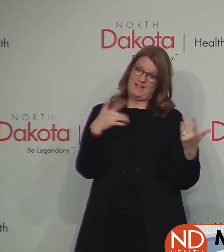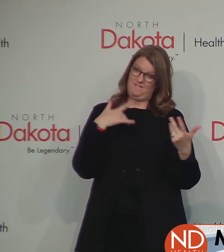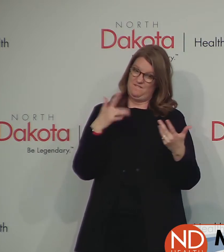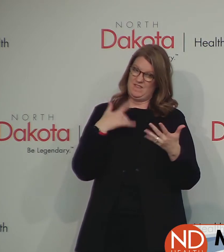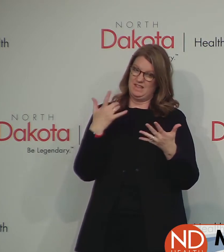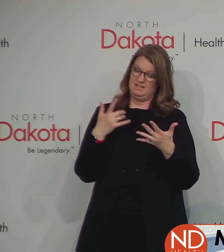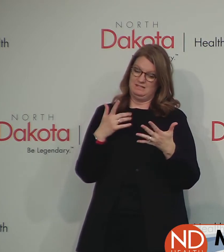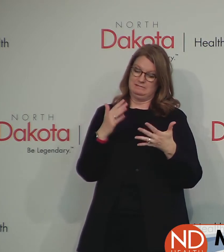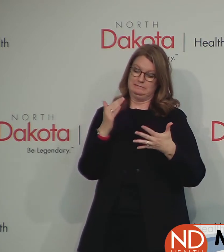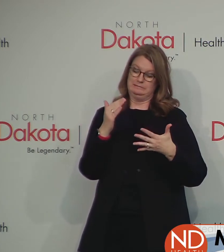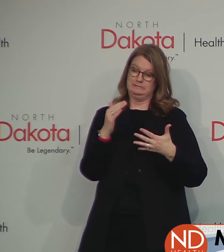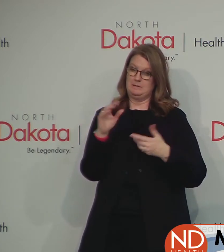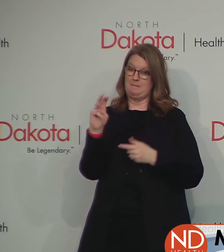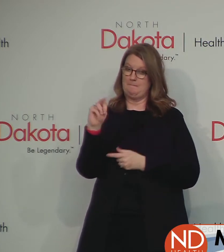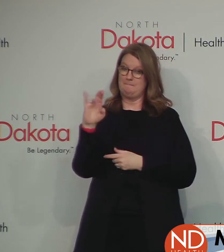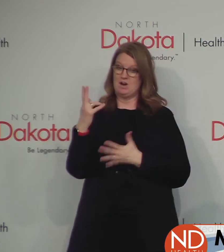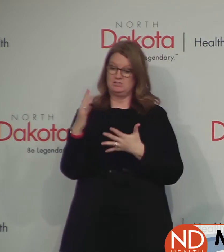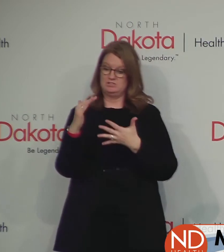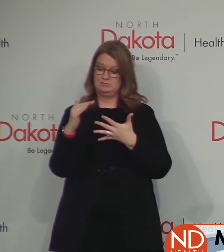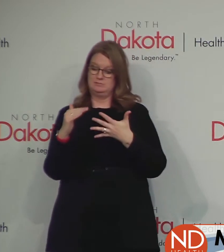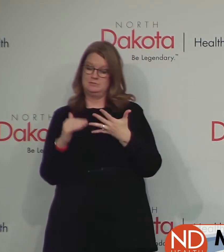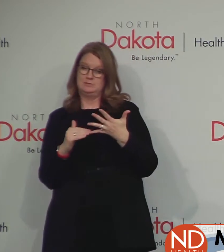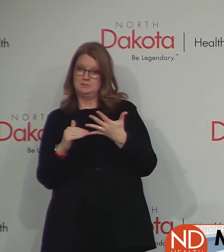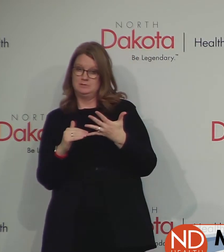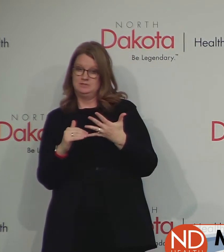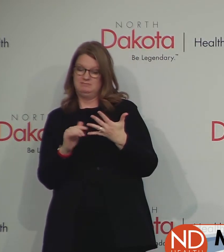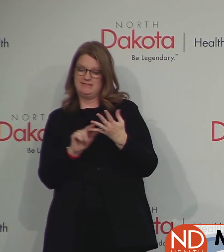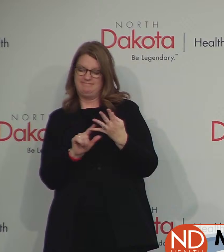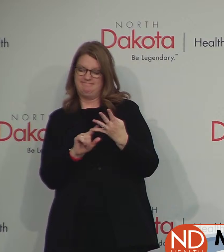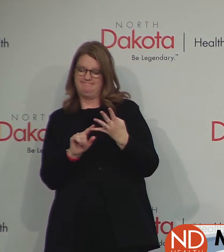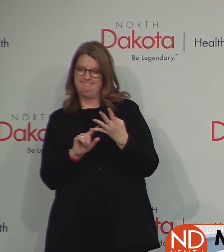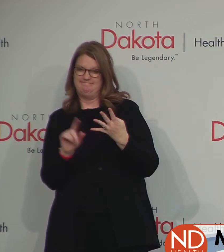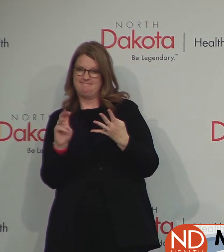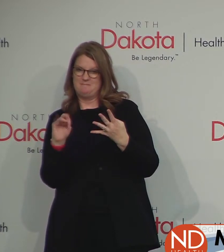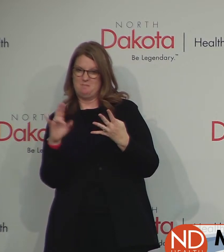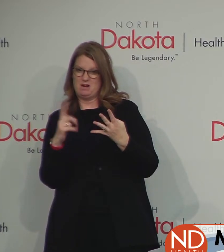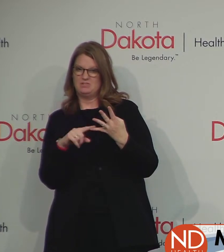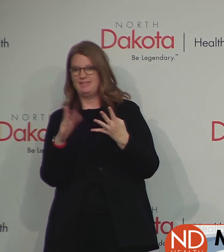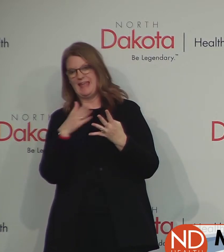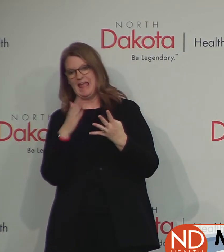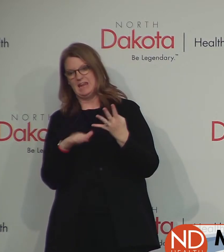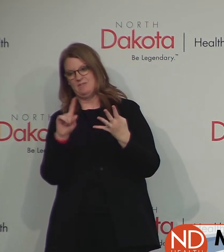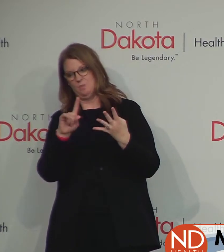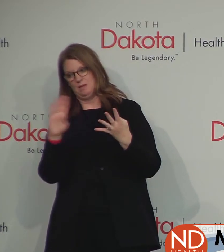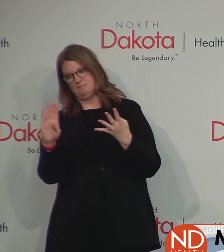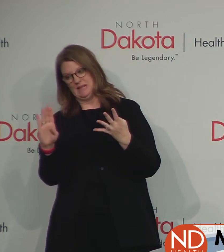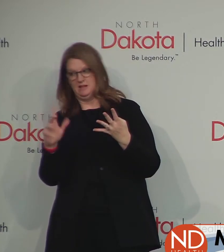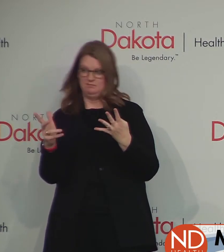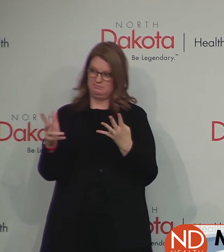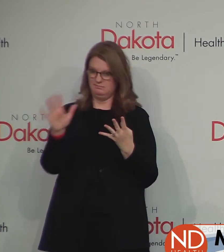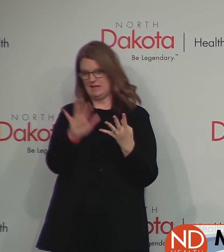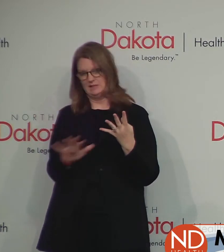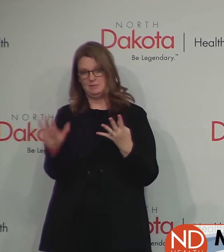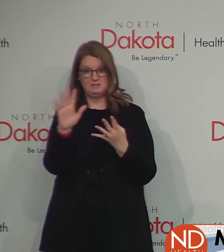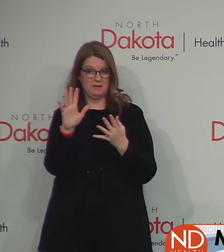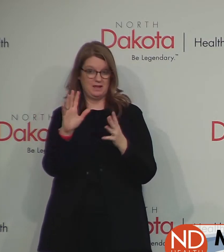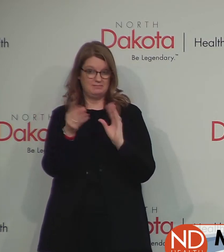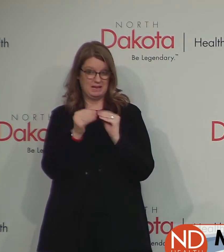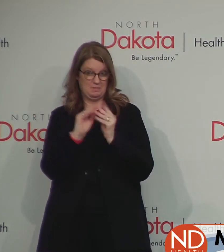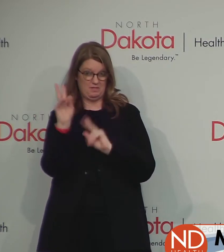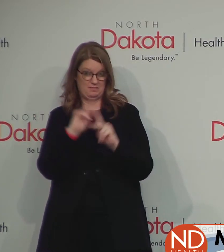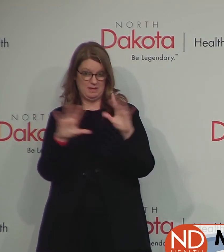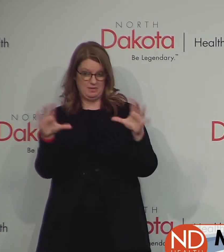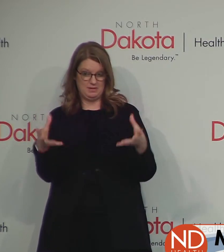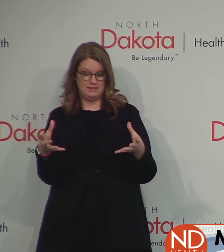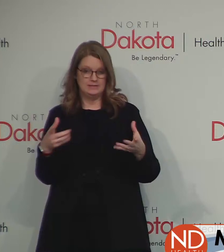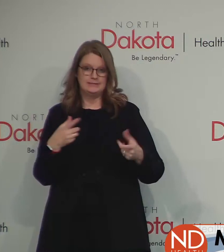of 1B in March is kind of what I'm thinking when I'm looking at current coverage rates and estimates by population, but